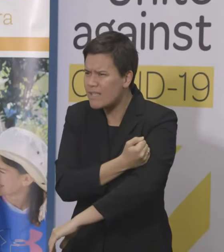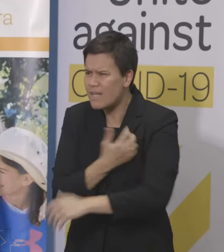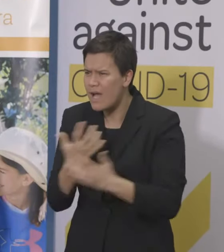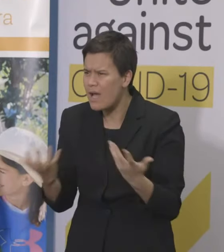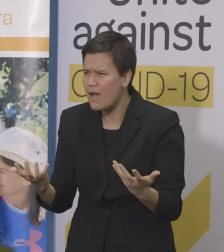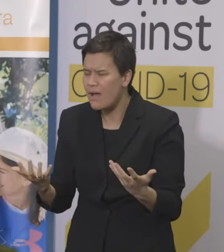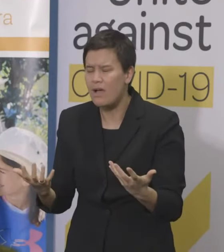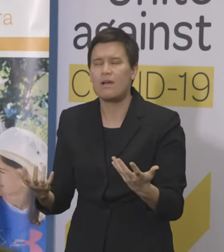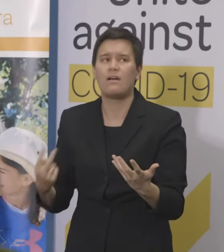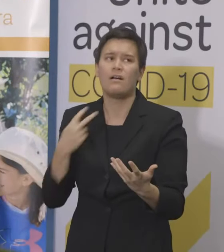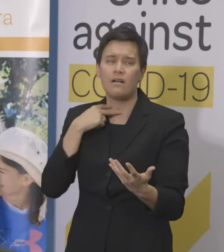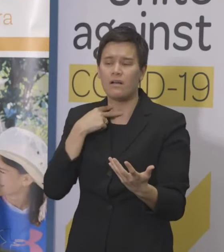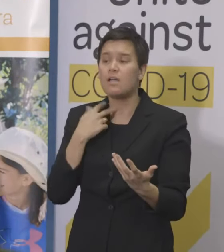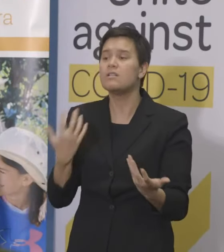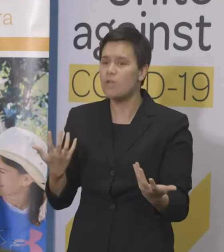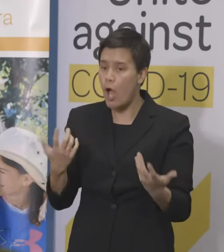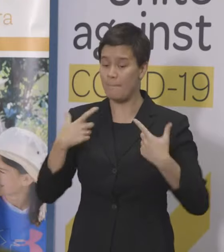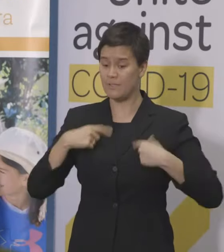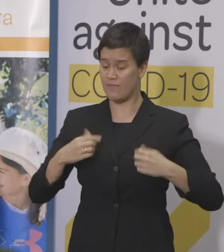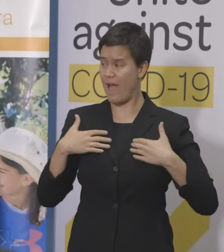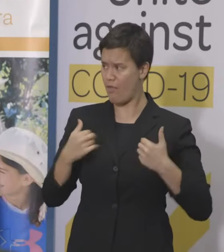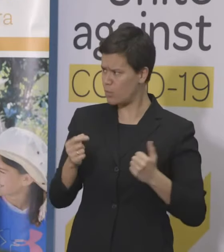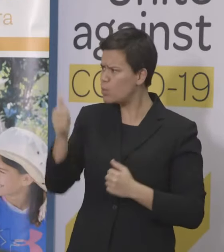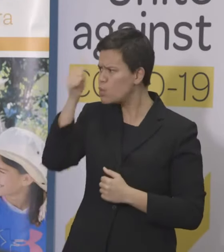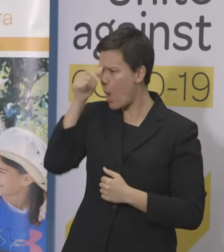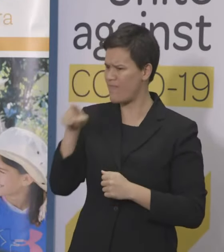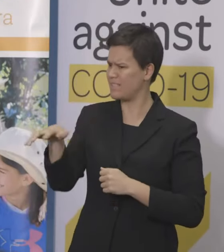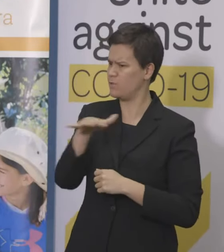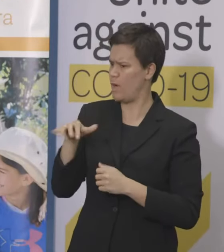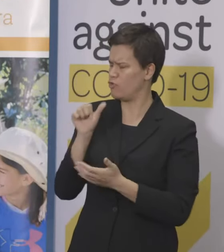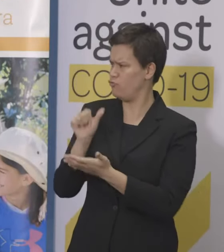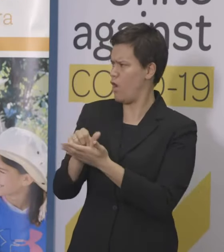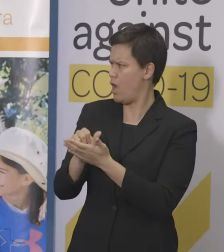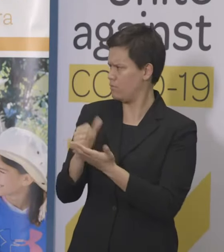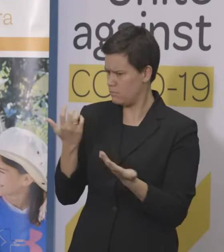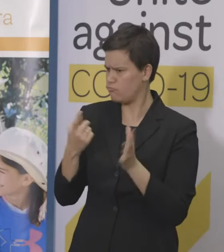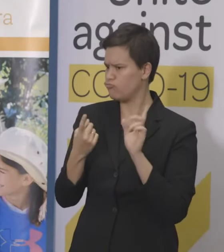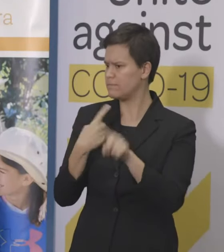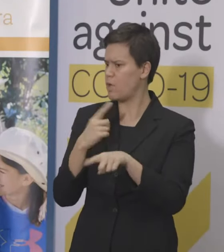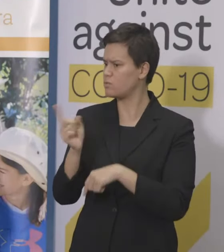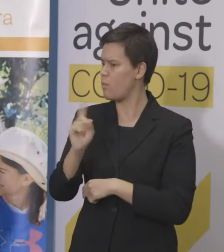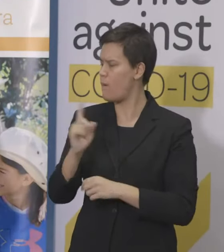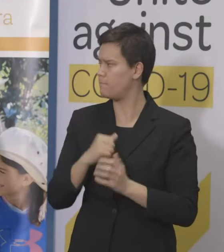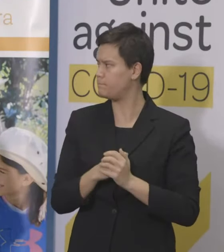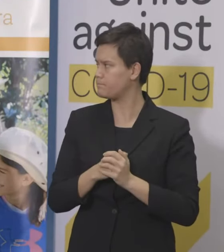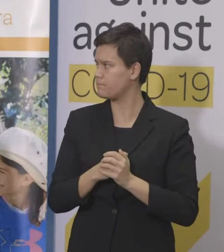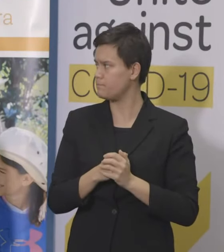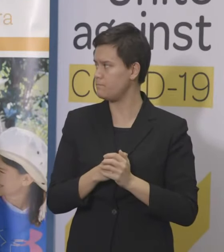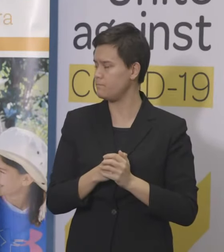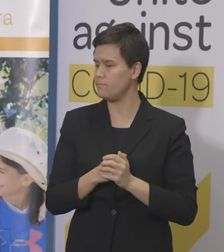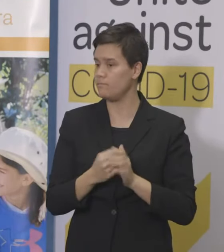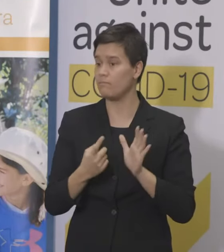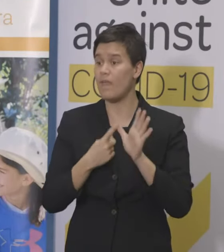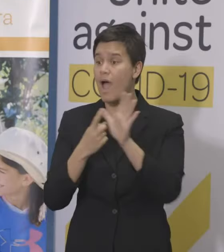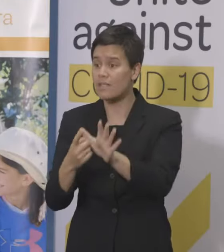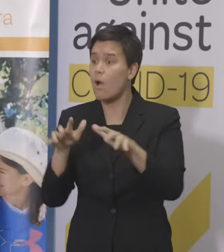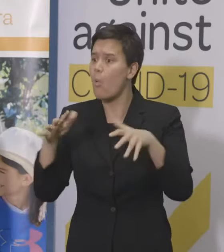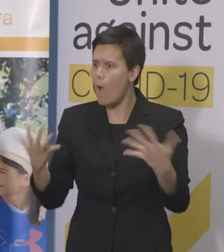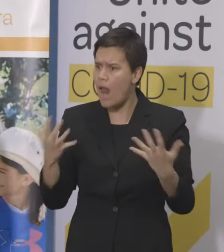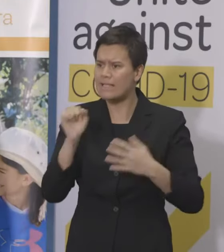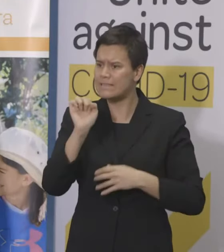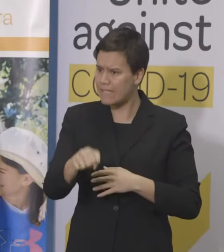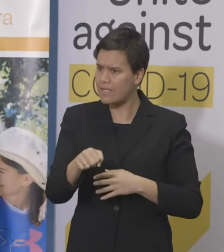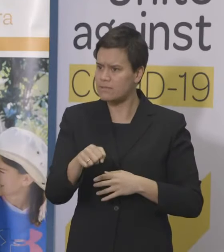own emails showed that it knew what the situation was? Well, actually, we were, of course, wanting to continue to encourage people to